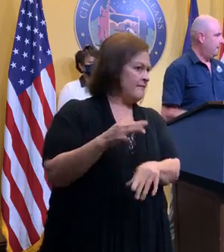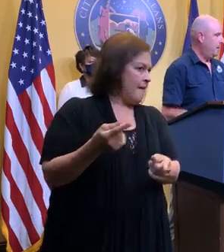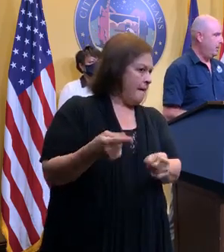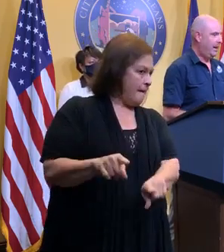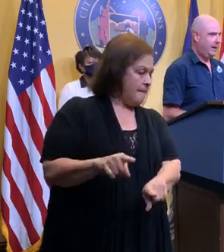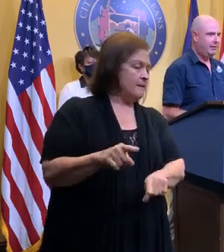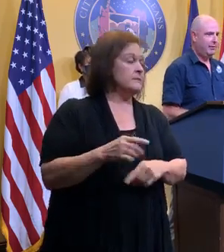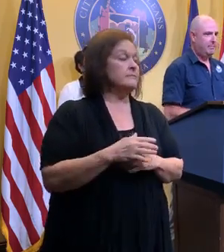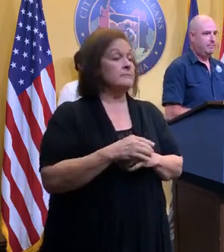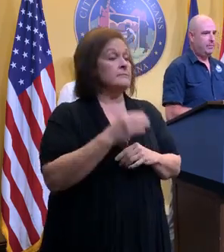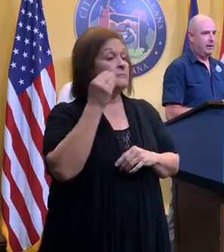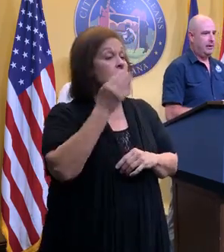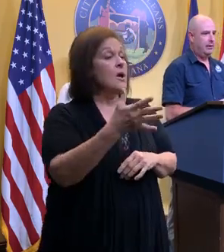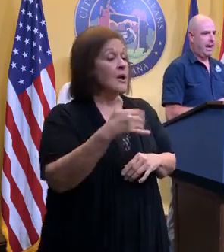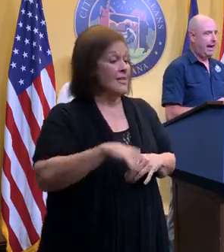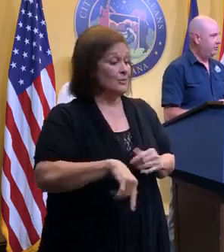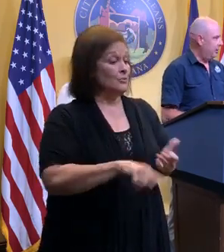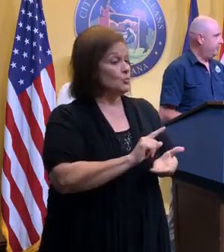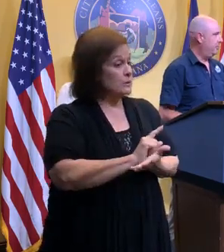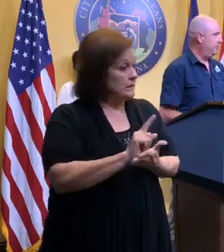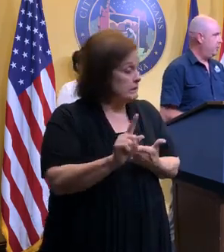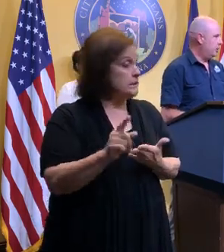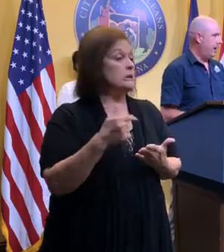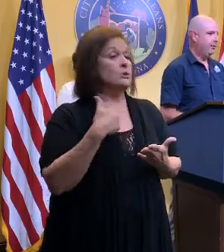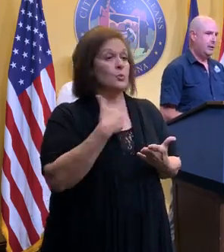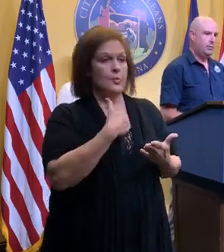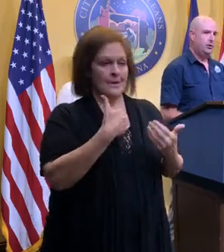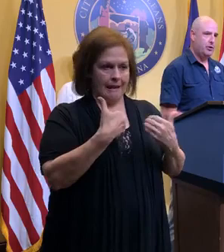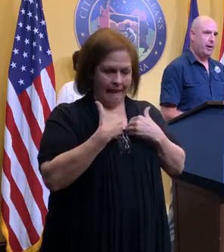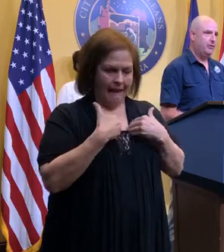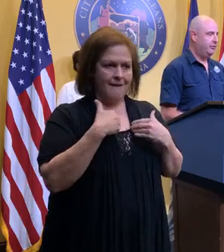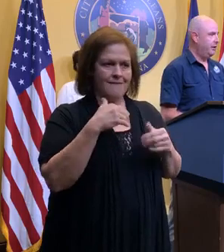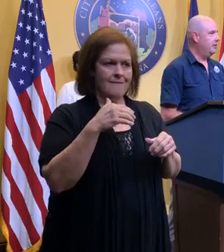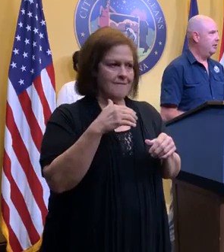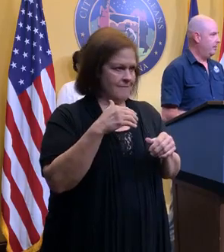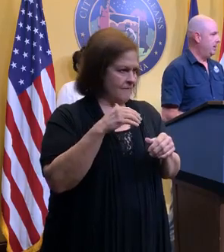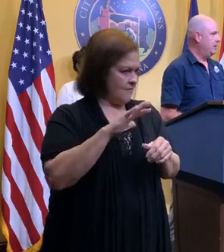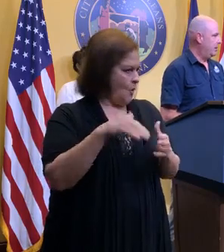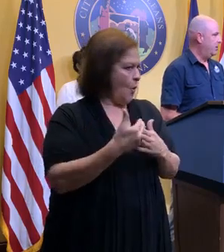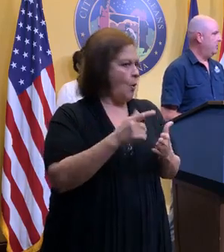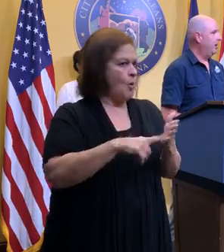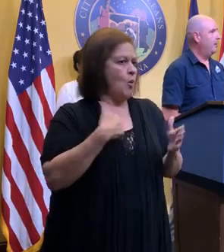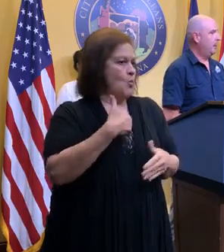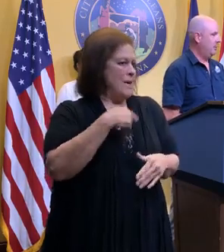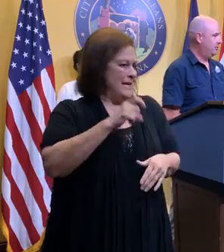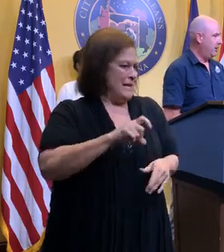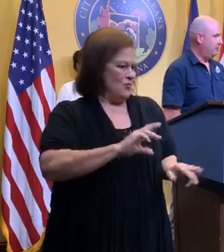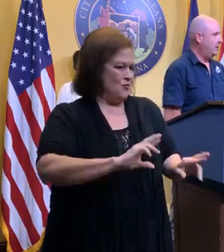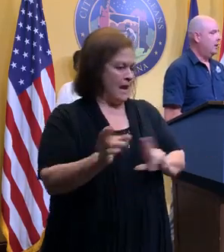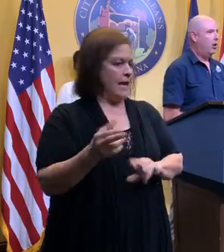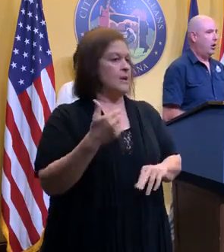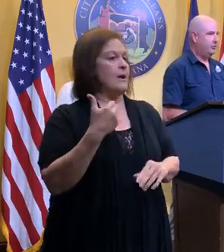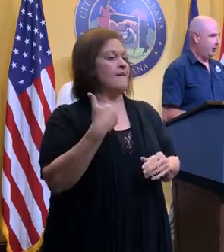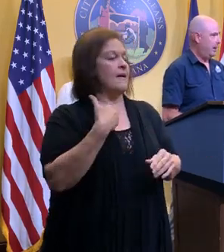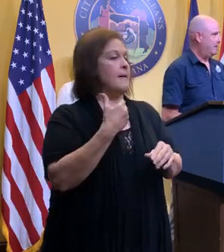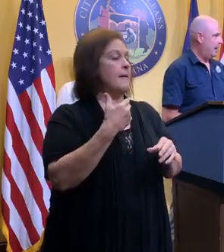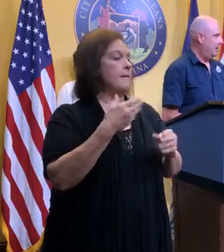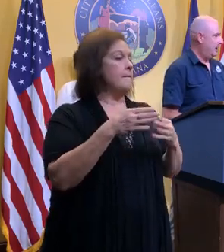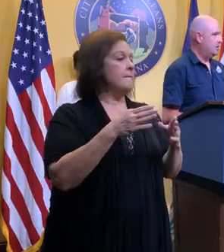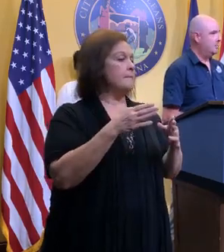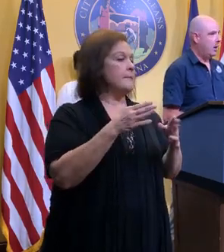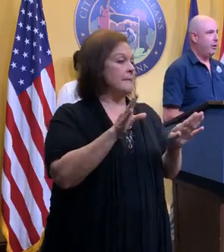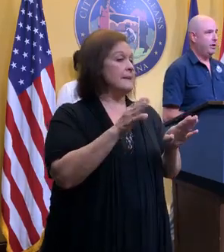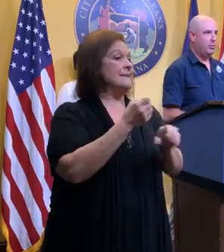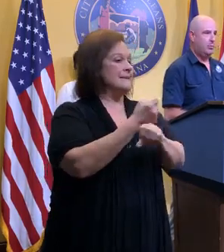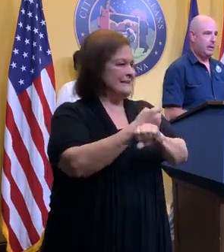throughout the week, that we have assets geographically positioned around the city that are ready to go. And we have our public safety on